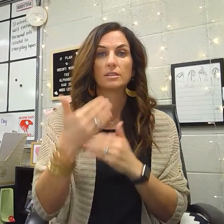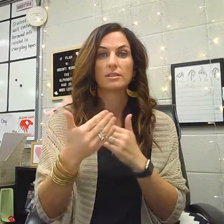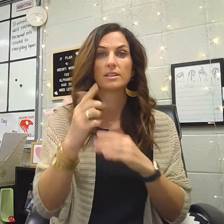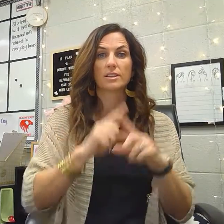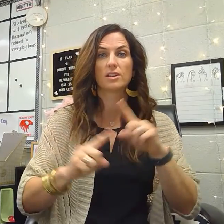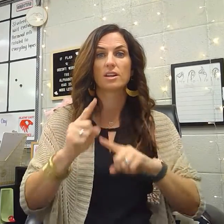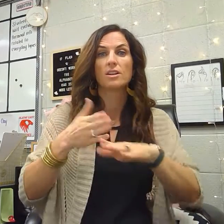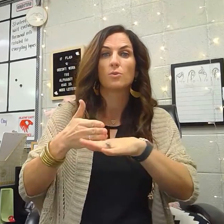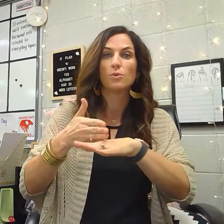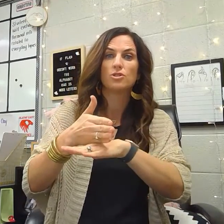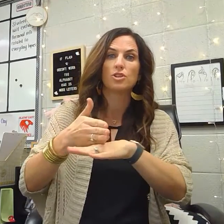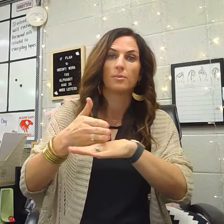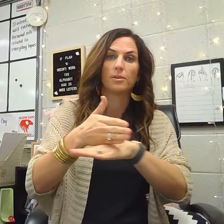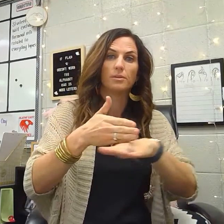The next sign, wood shop.